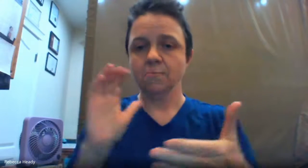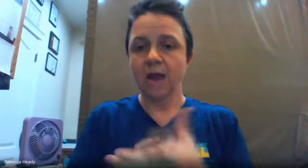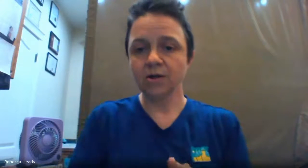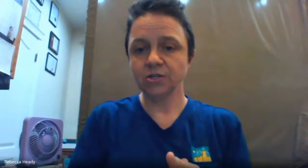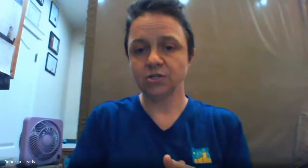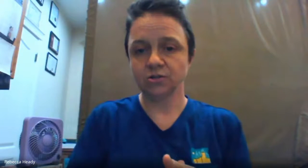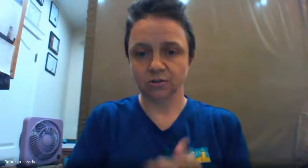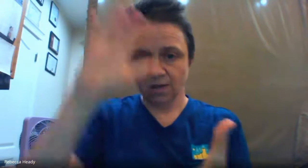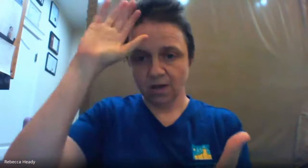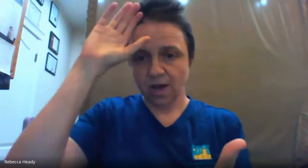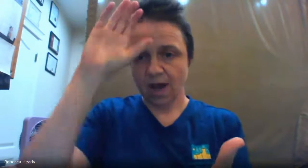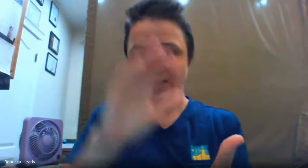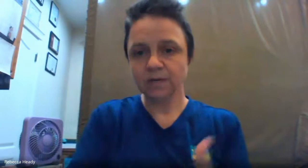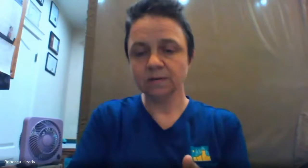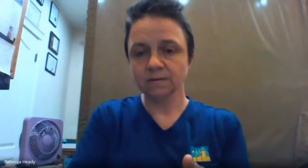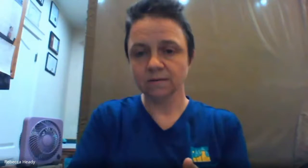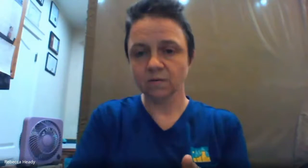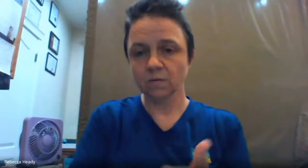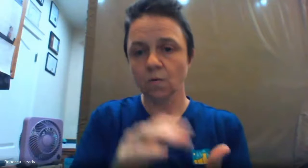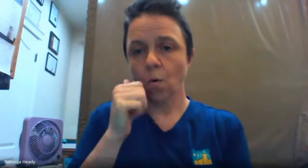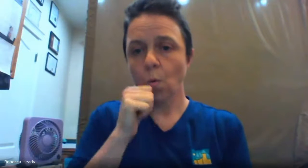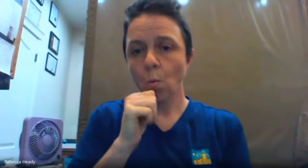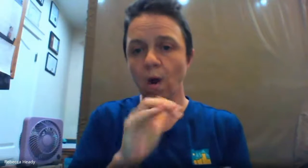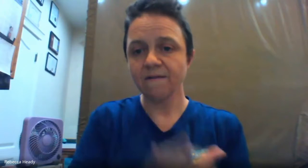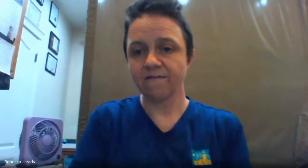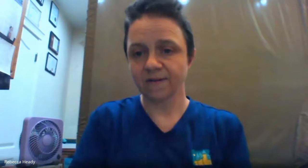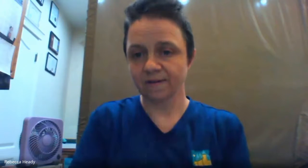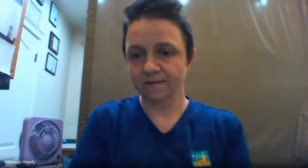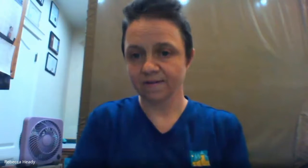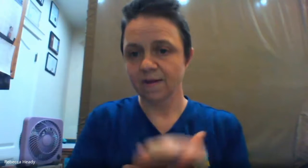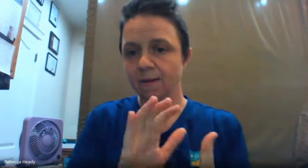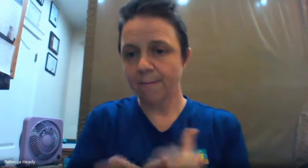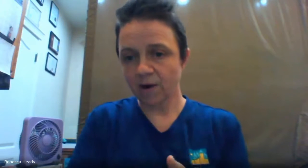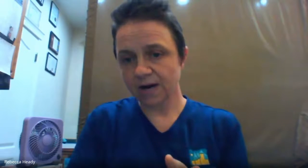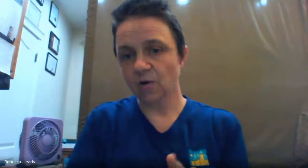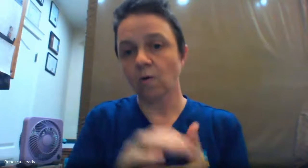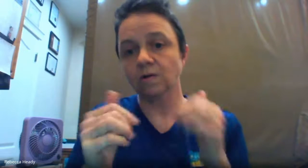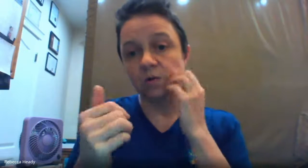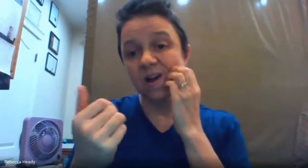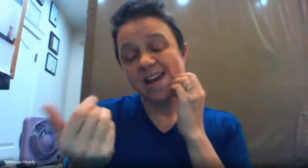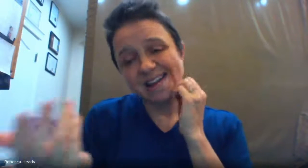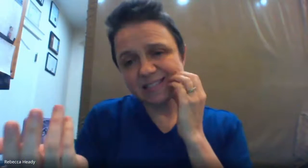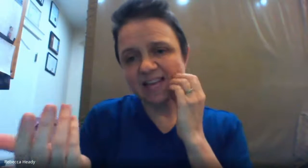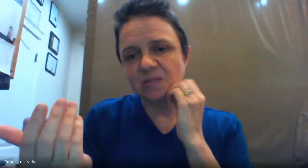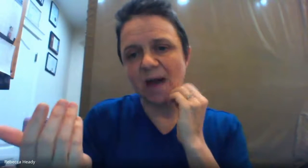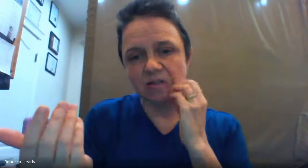Marriage, husband, wife, married, or also he's saying spouse. Like if you're going to